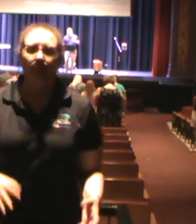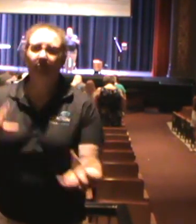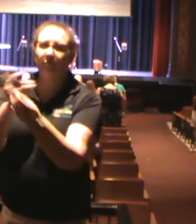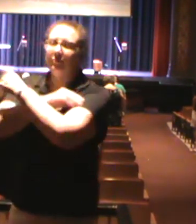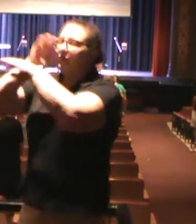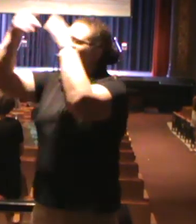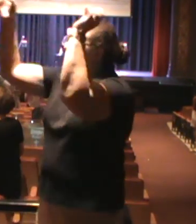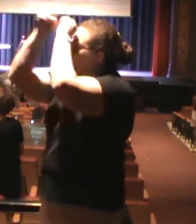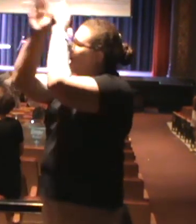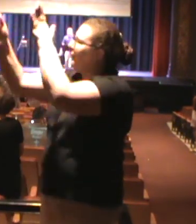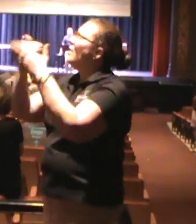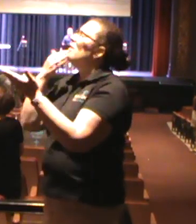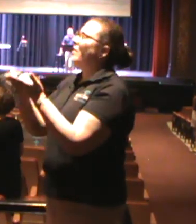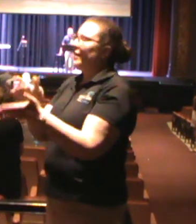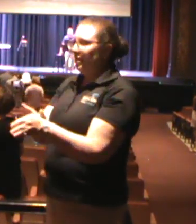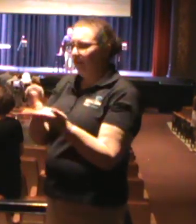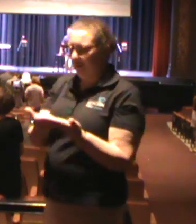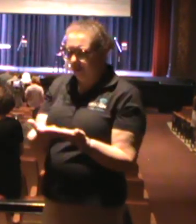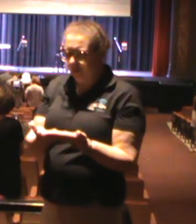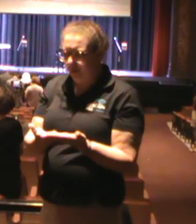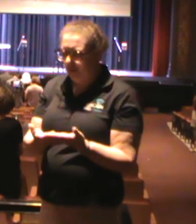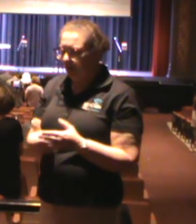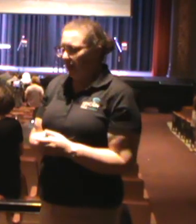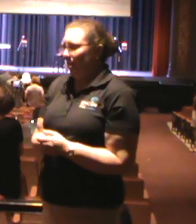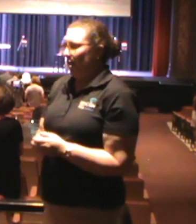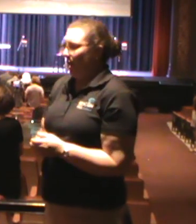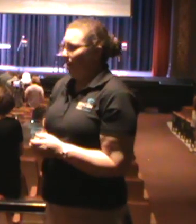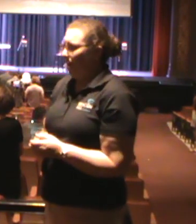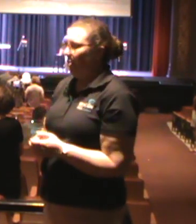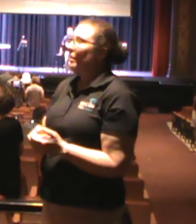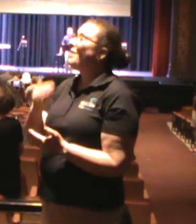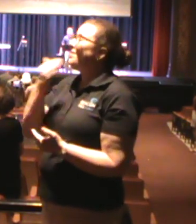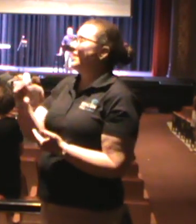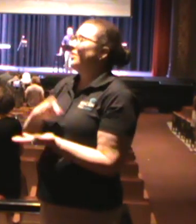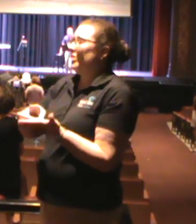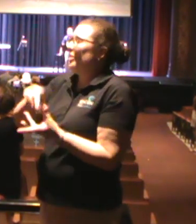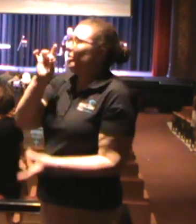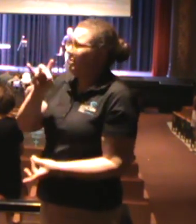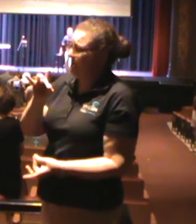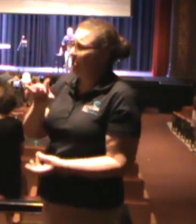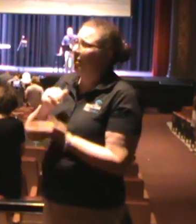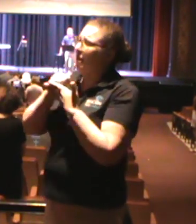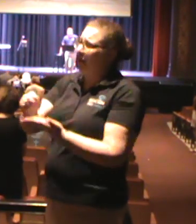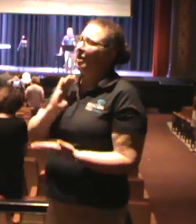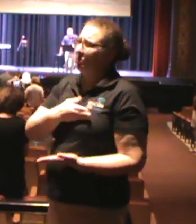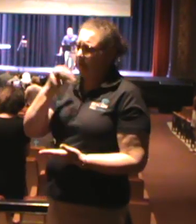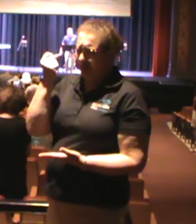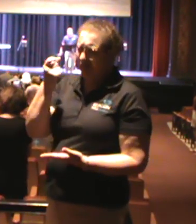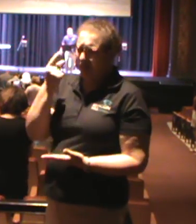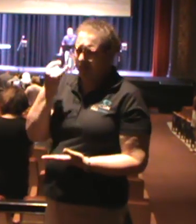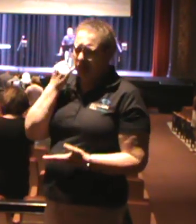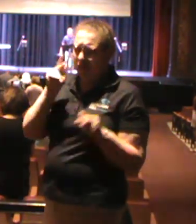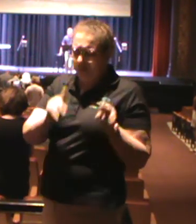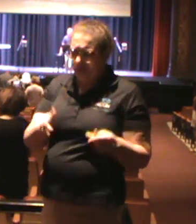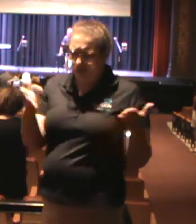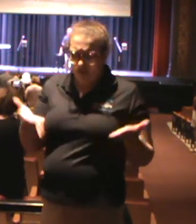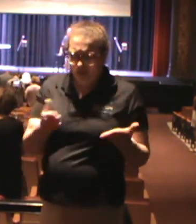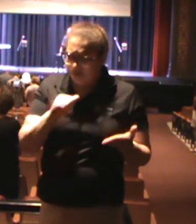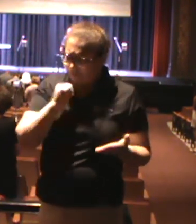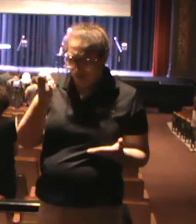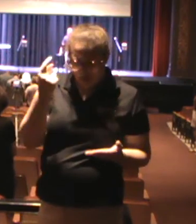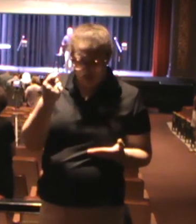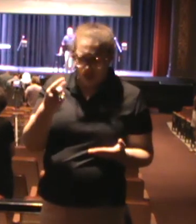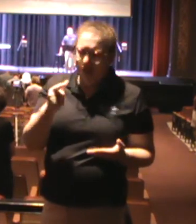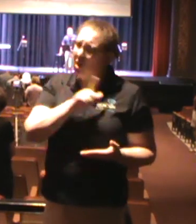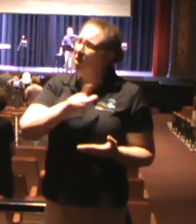through here and doesn't understand a lick of what I'm saying today, Lord, I pray that they would just seek you and allow the Holy Spirit just to intercede for them.